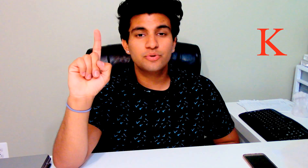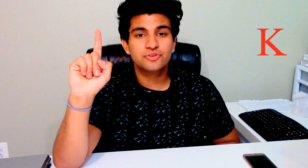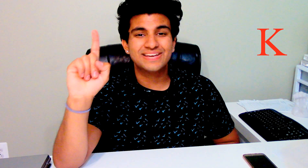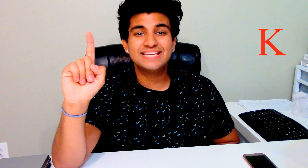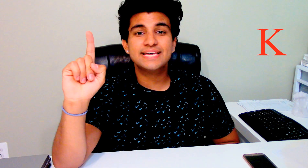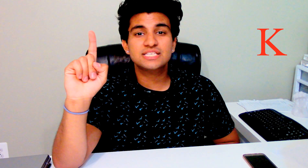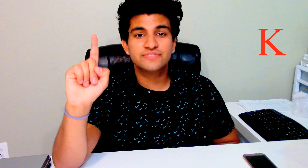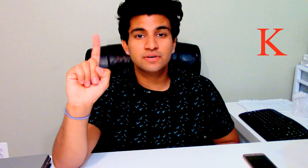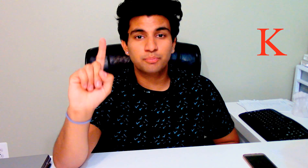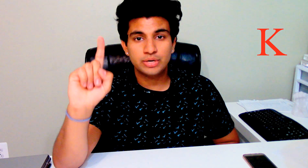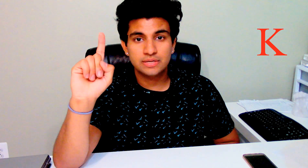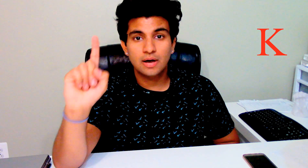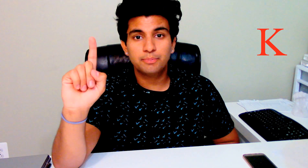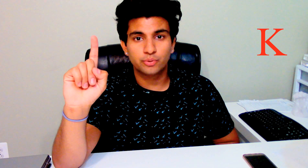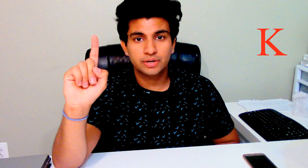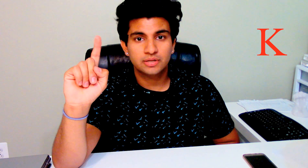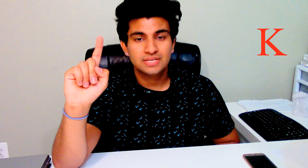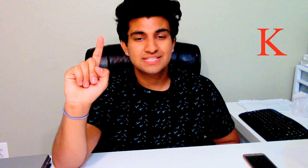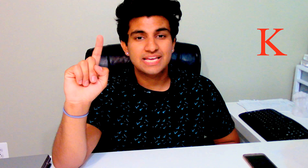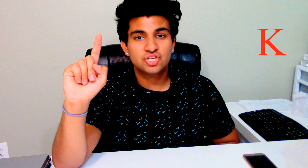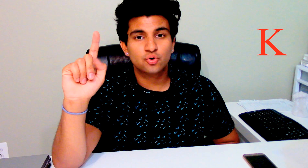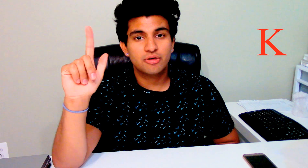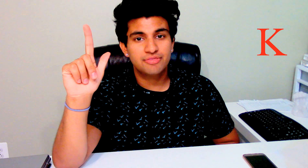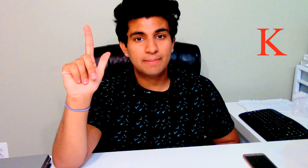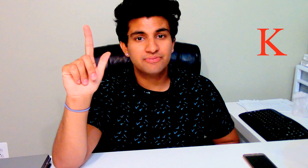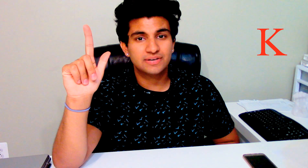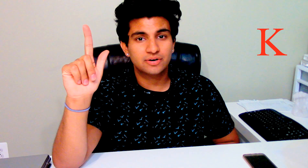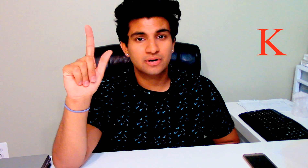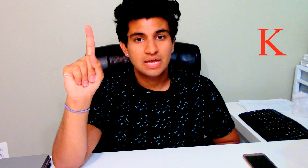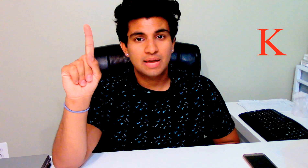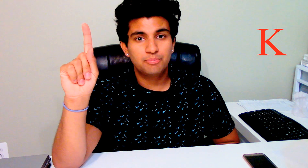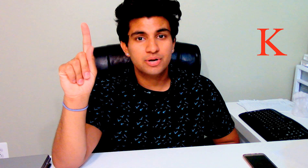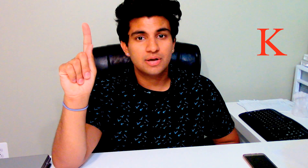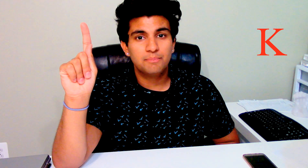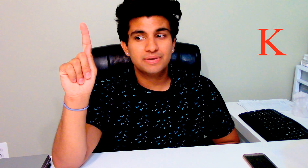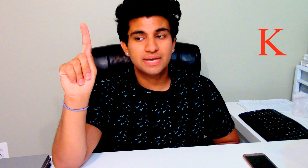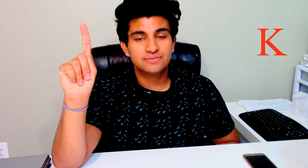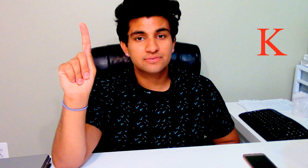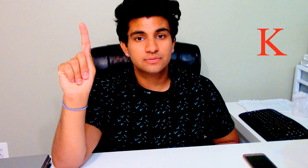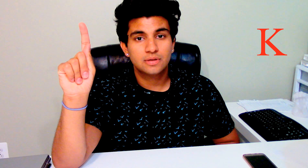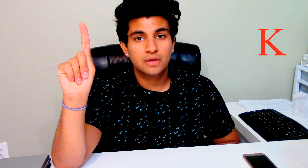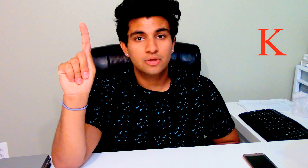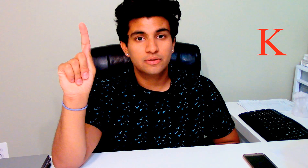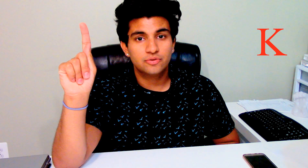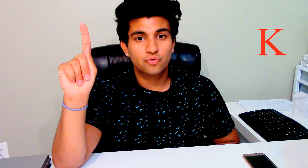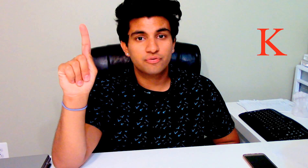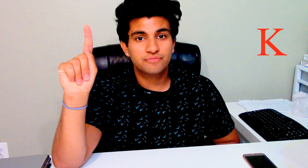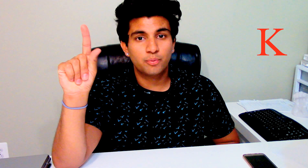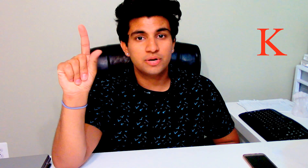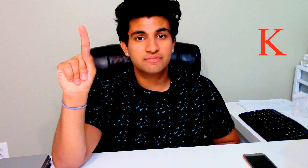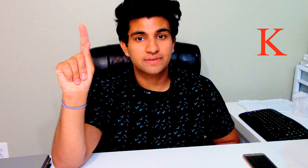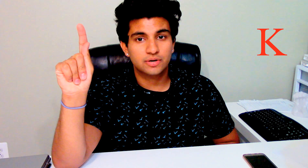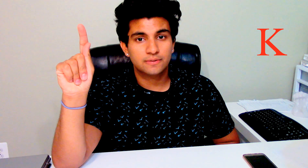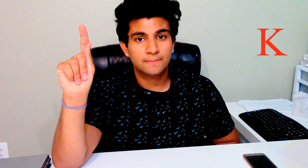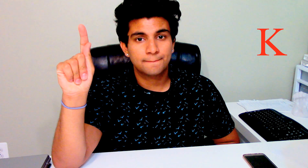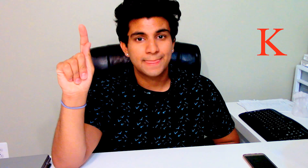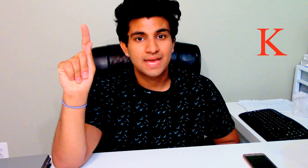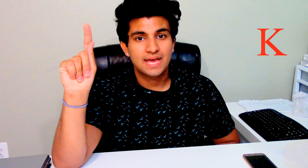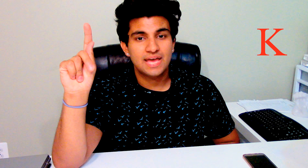your index finger pointing upward, take your thumb finger and put it up against your pointing finger, and your